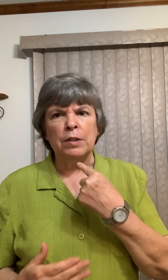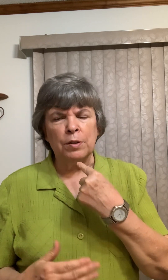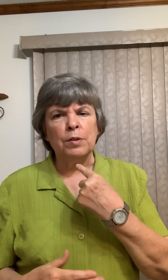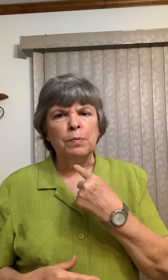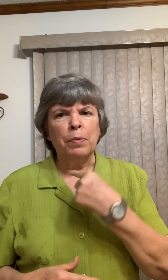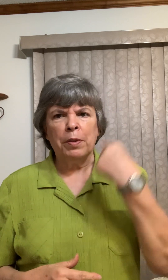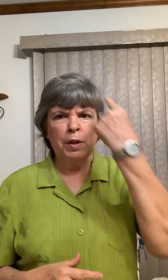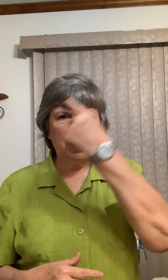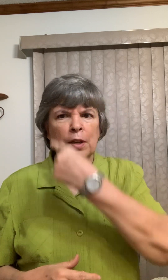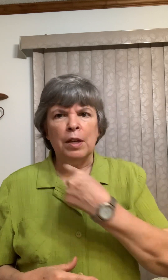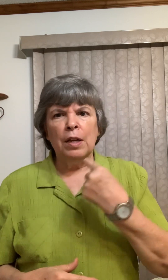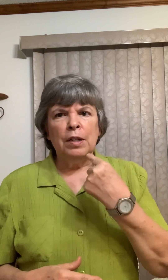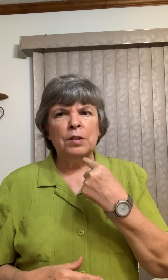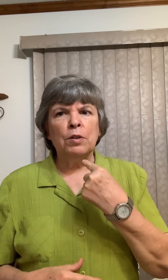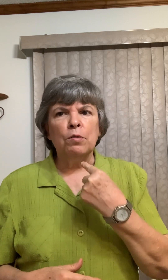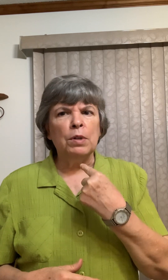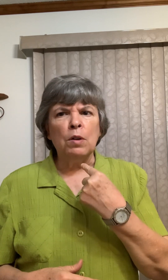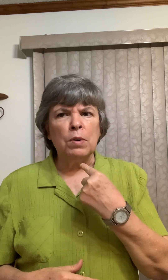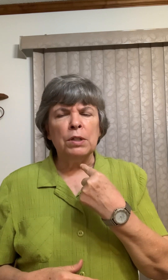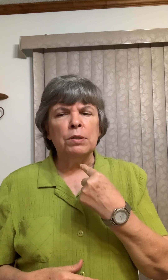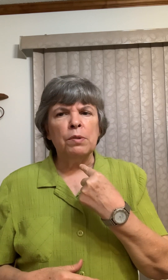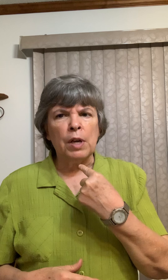face. Okay, so we don't want to do that.